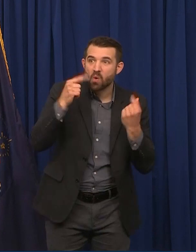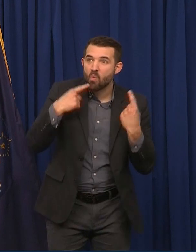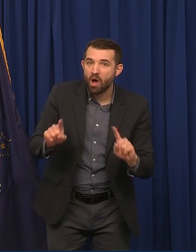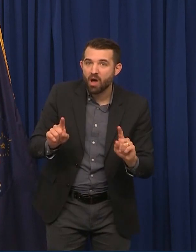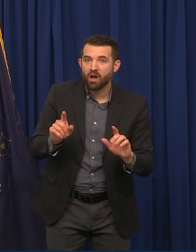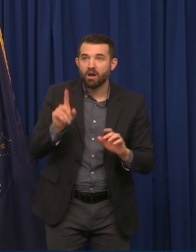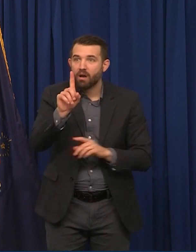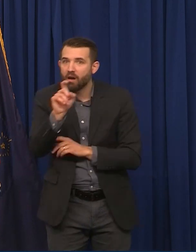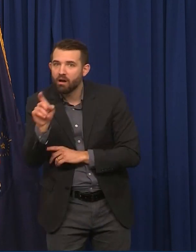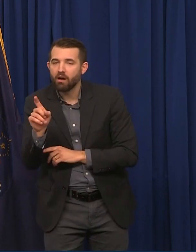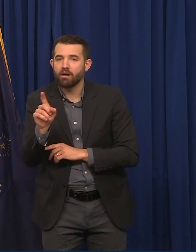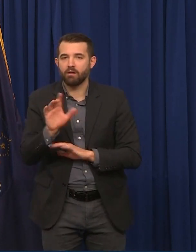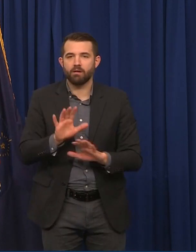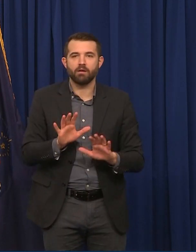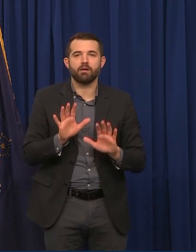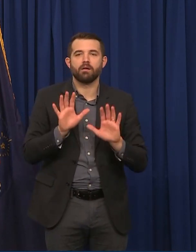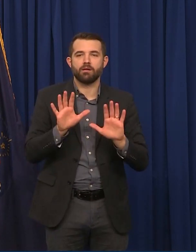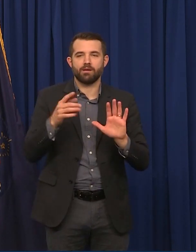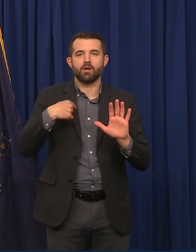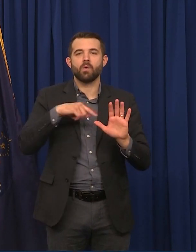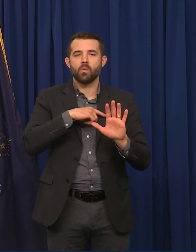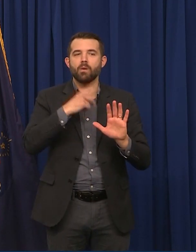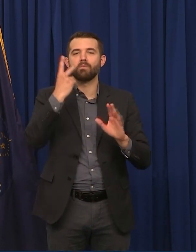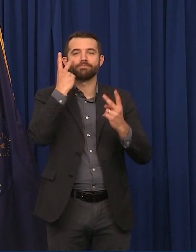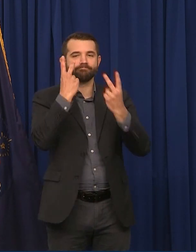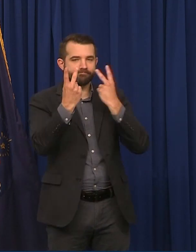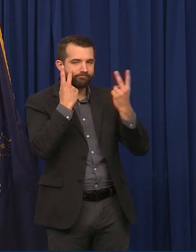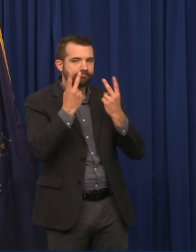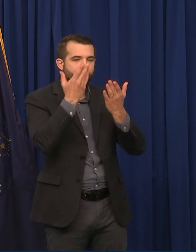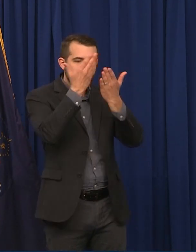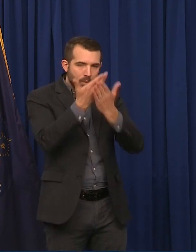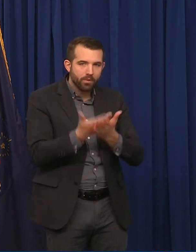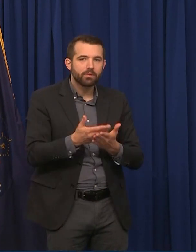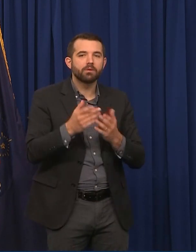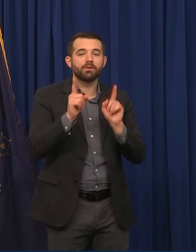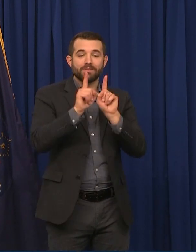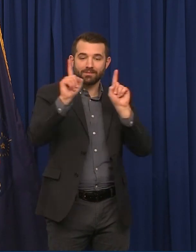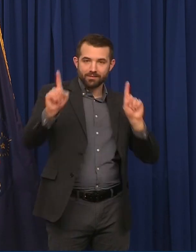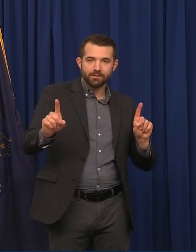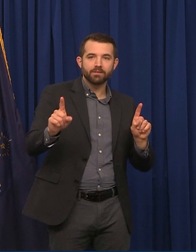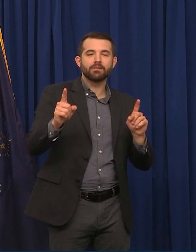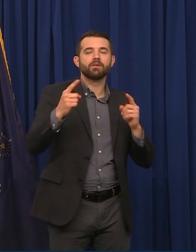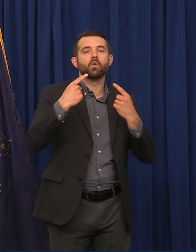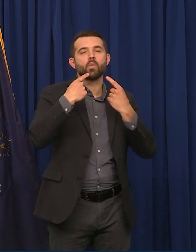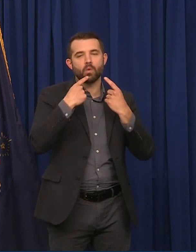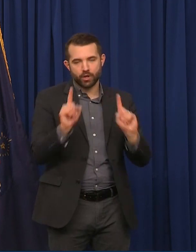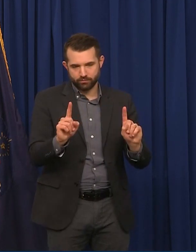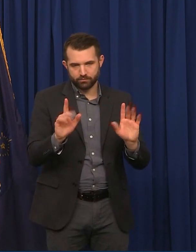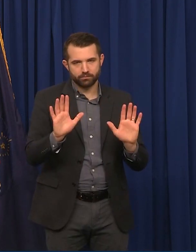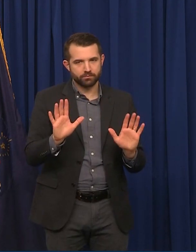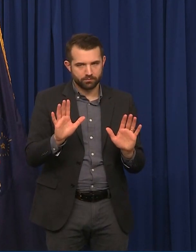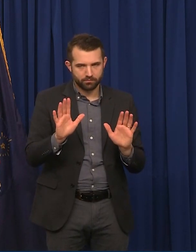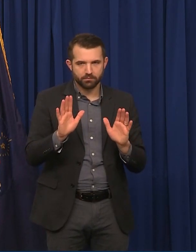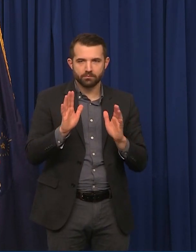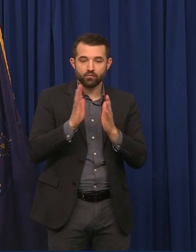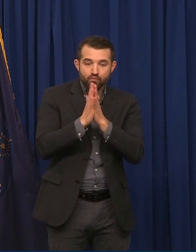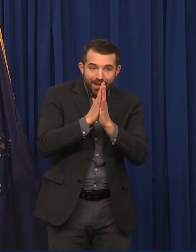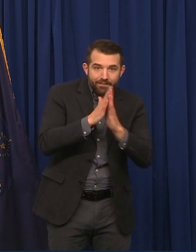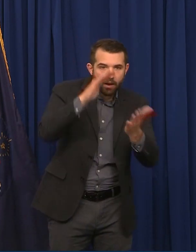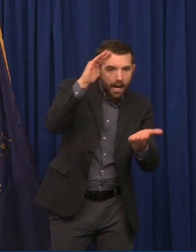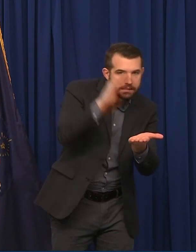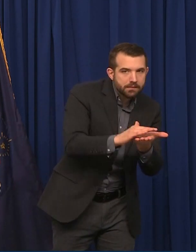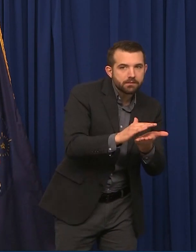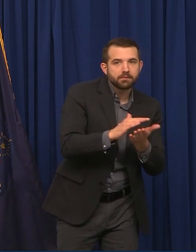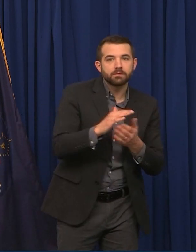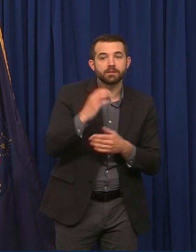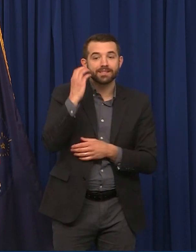itself is occurring, and that's a positive sign. But what we don't yet know as a scientific community is